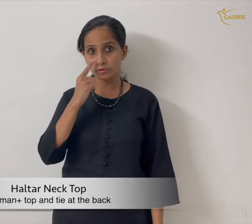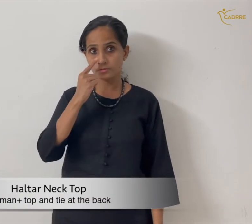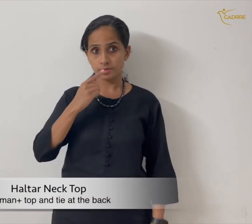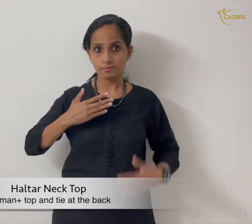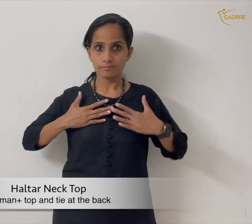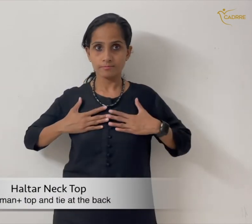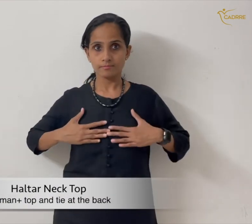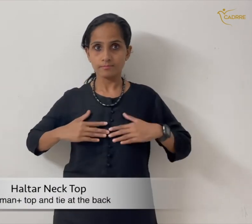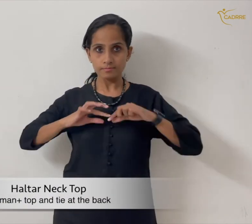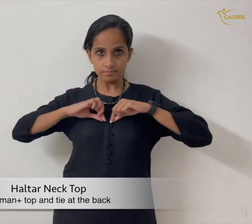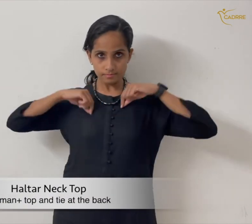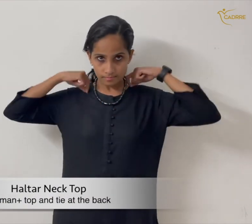Halter top.